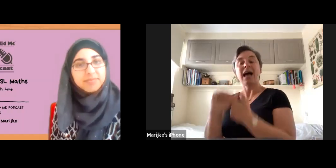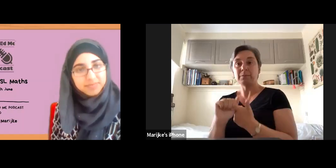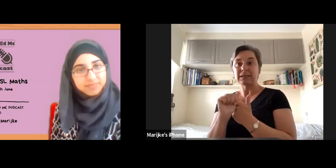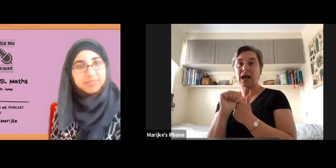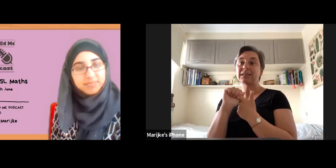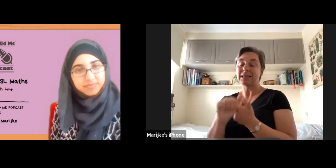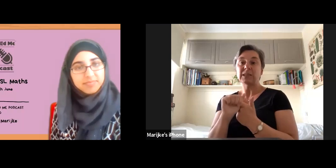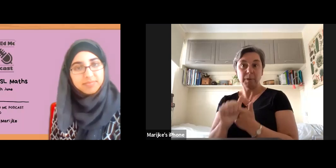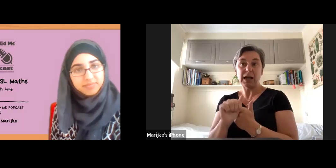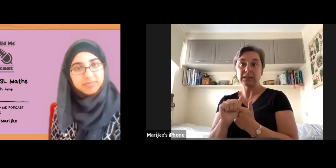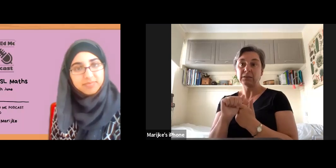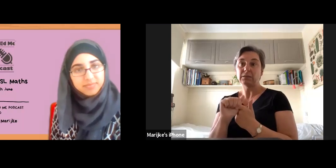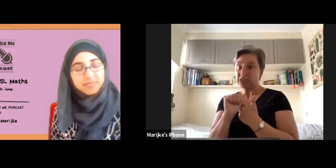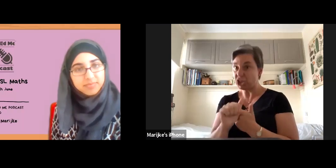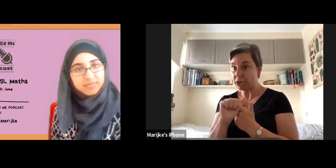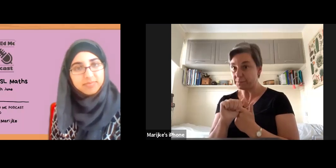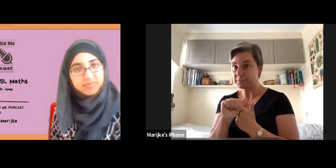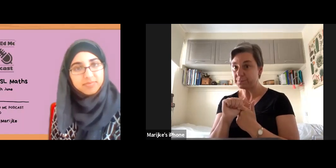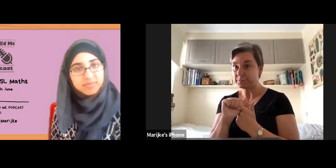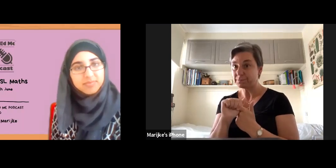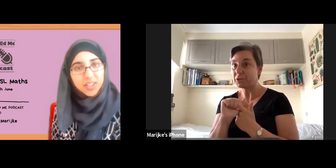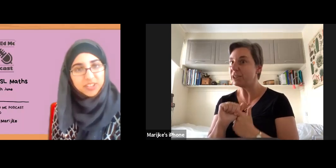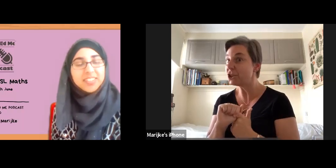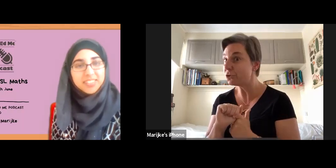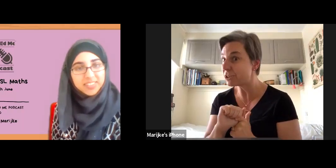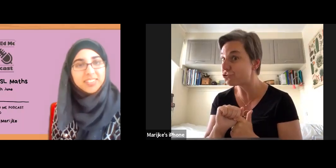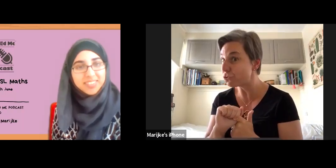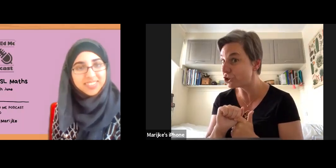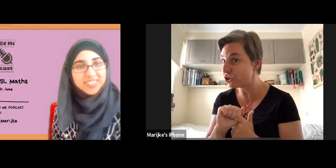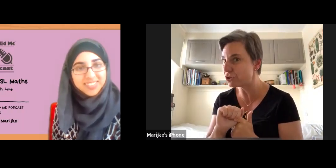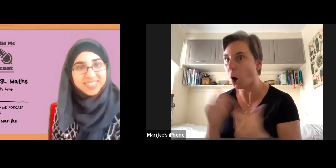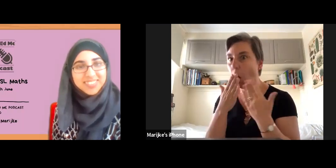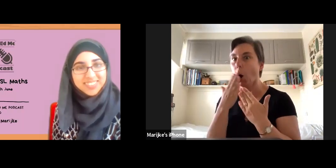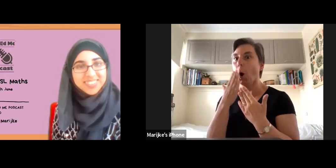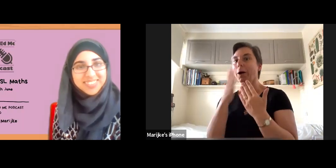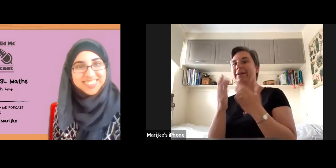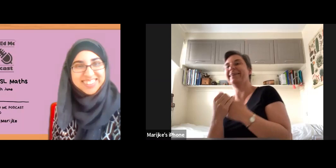Exams are set by the teacher. The teacher is trusted. So